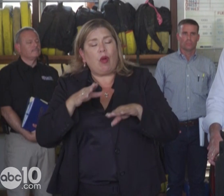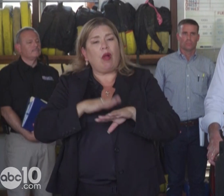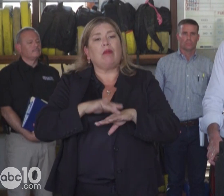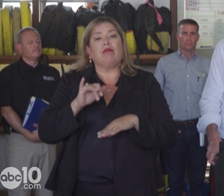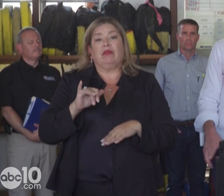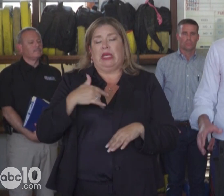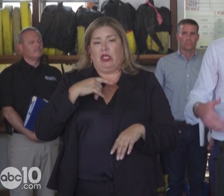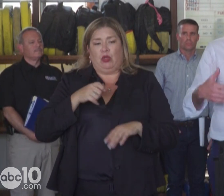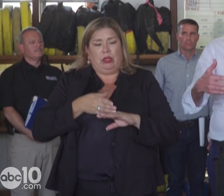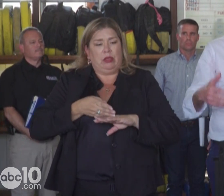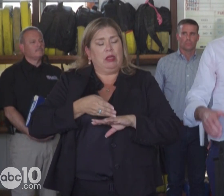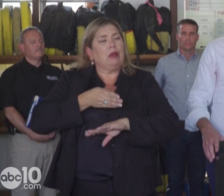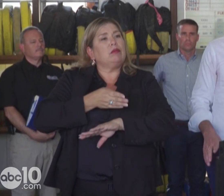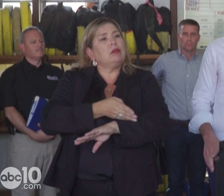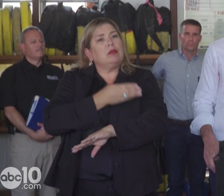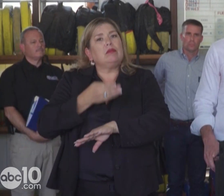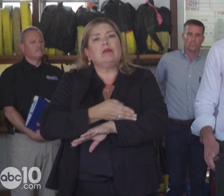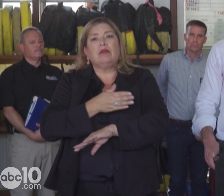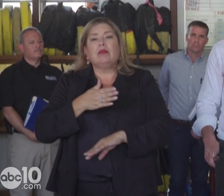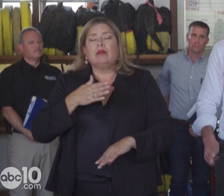upgrading some of their